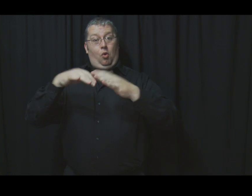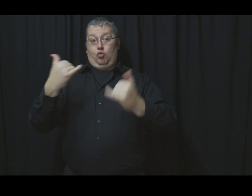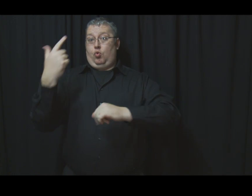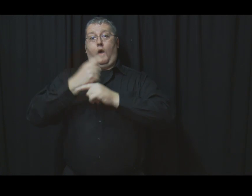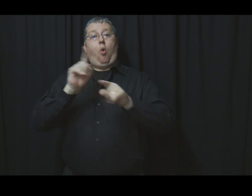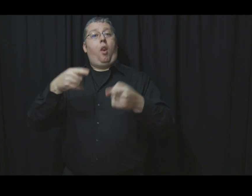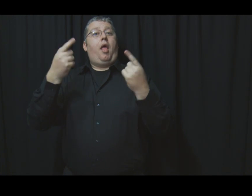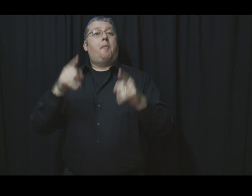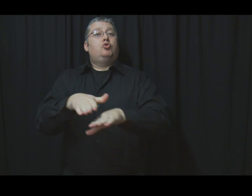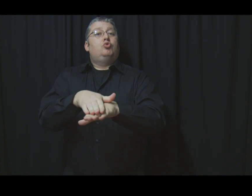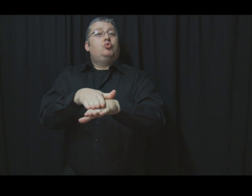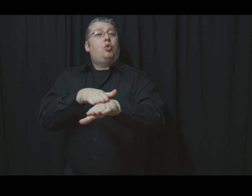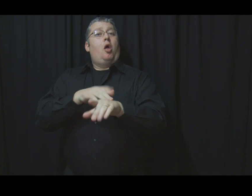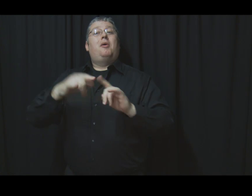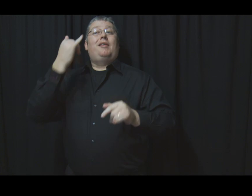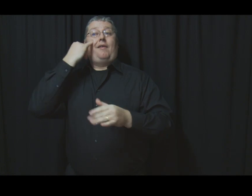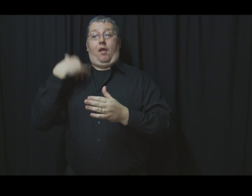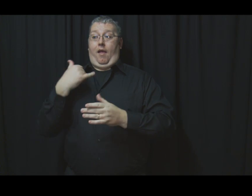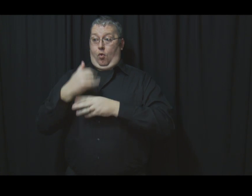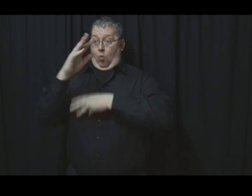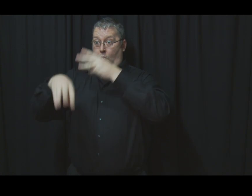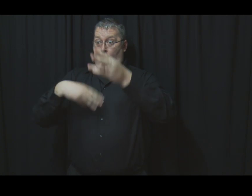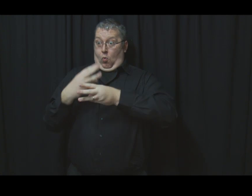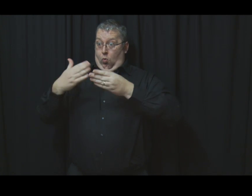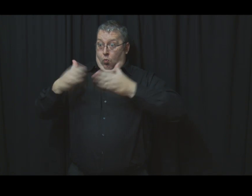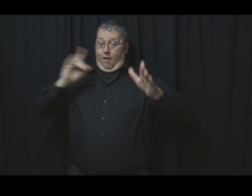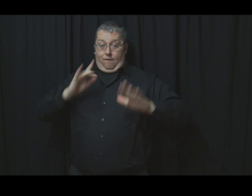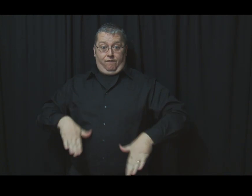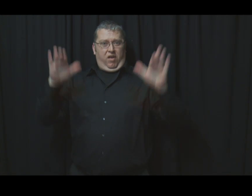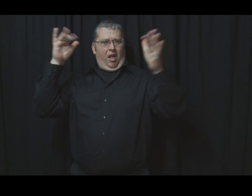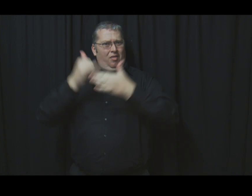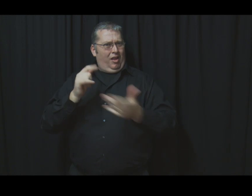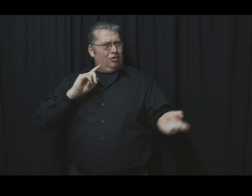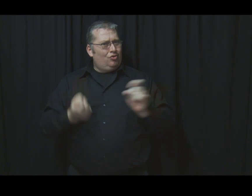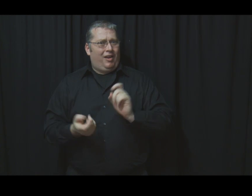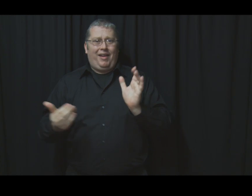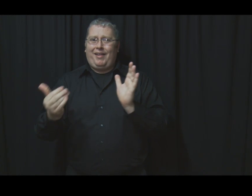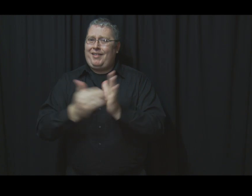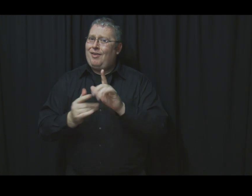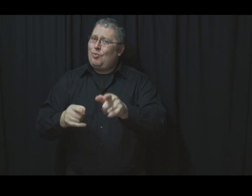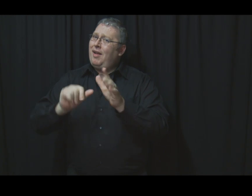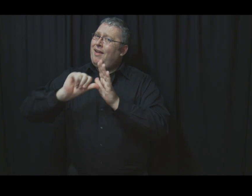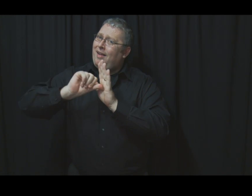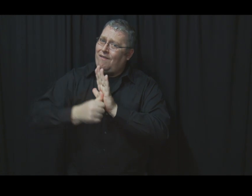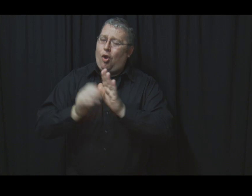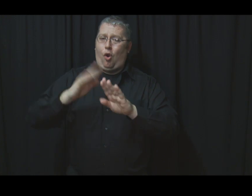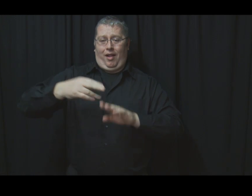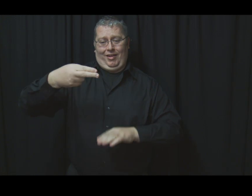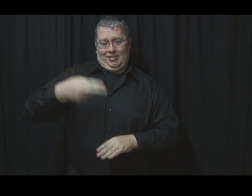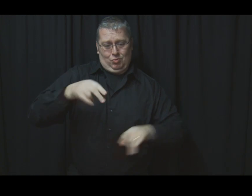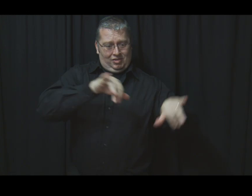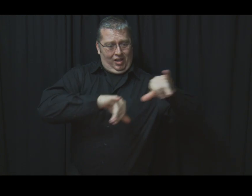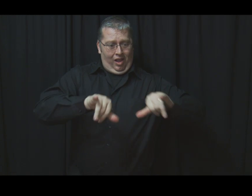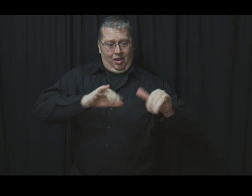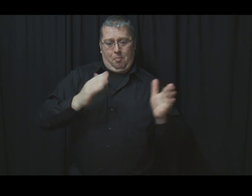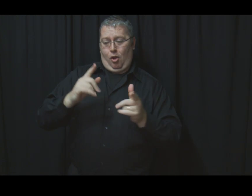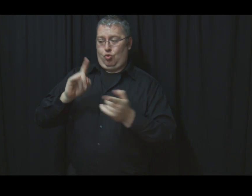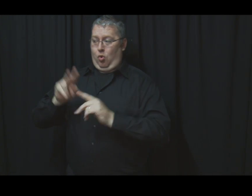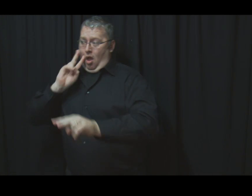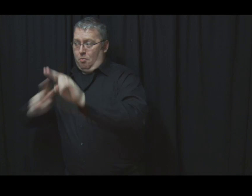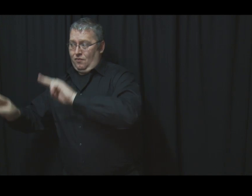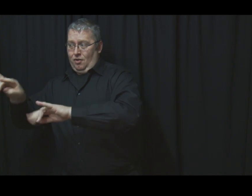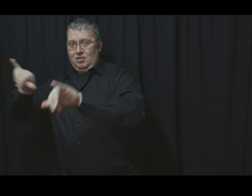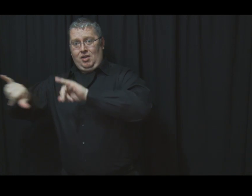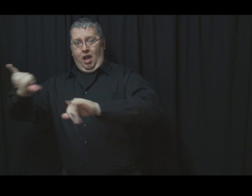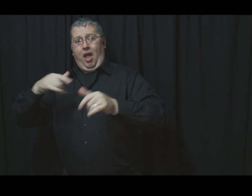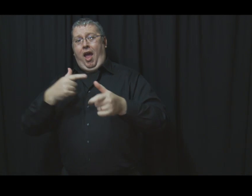but if there was a global flood, that would have changed all of that. Again, it's this emphasis on historical science and observational science. And I would encourage